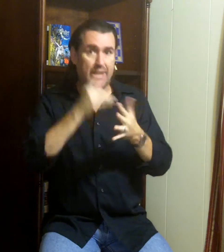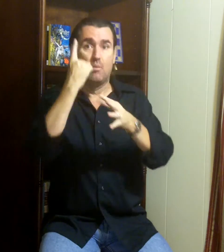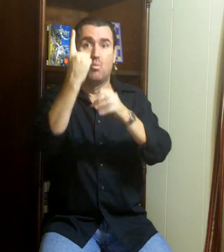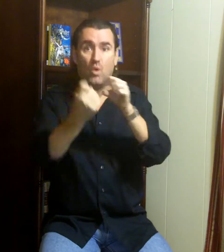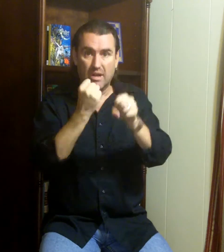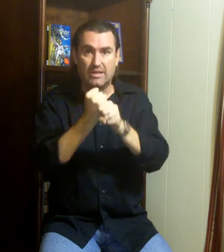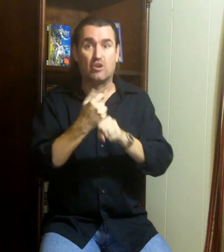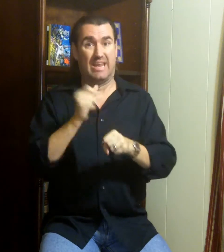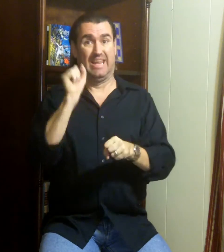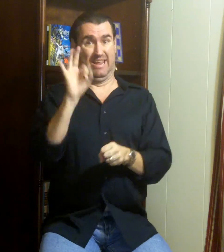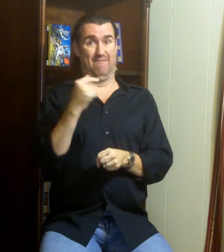I would retake